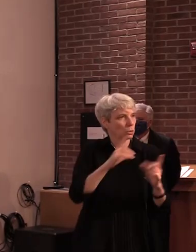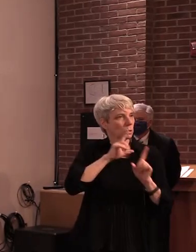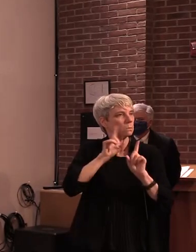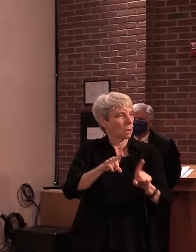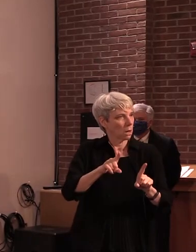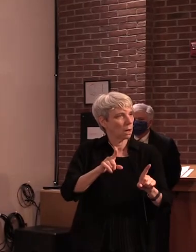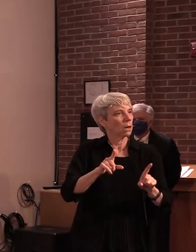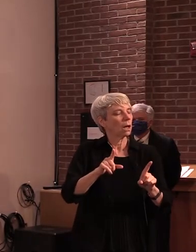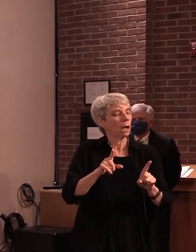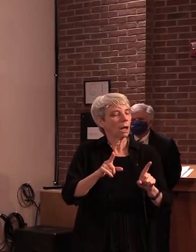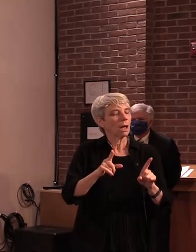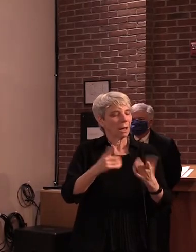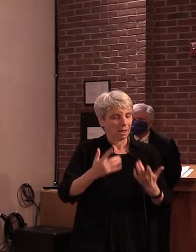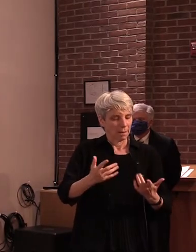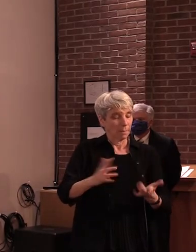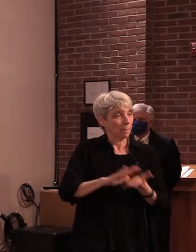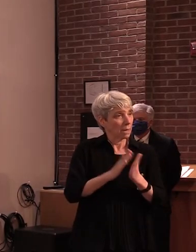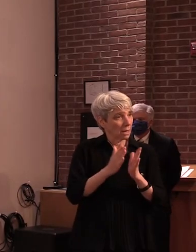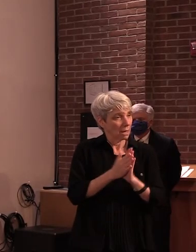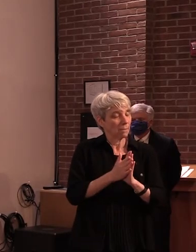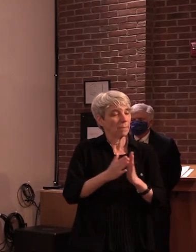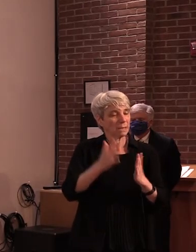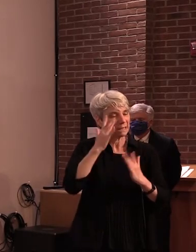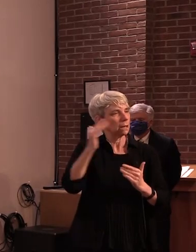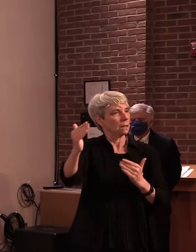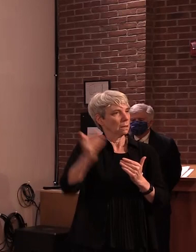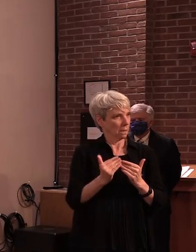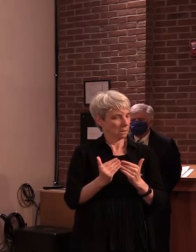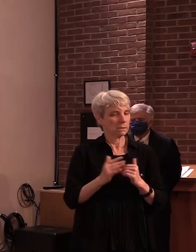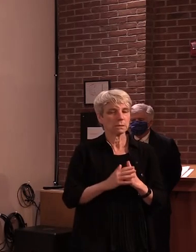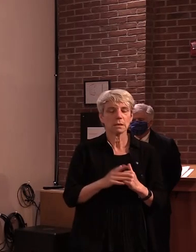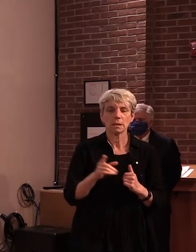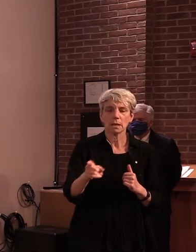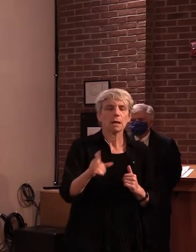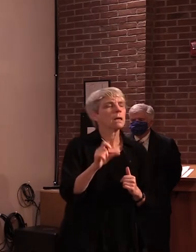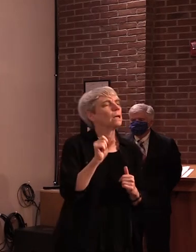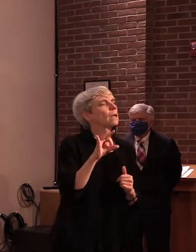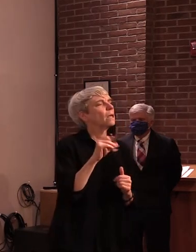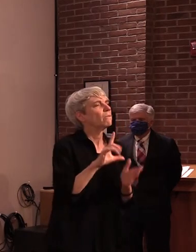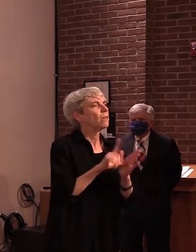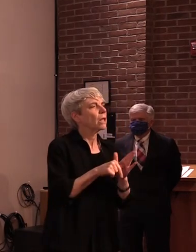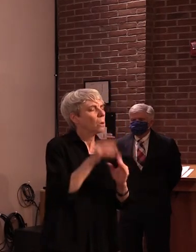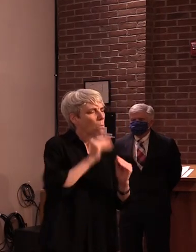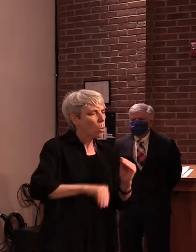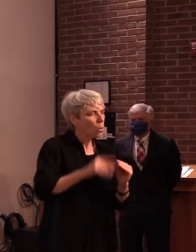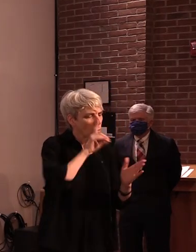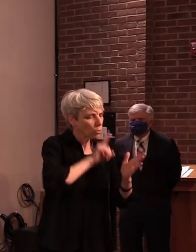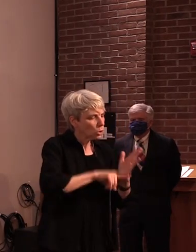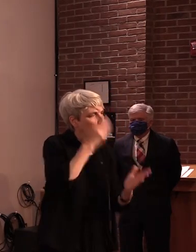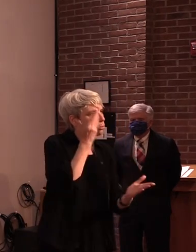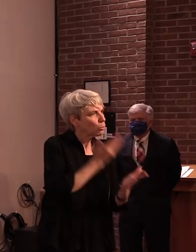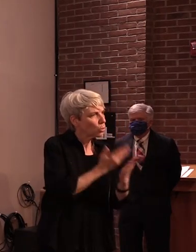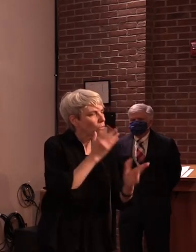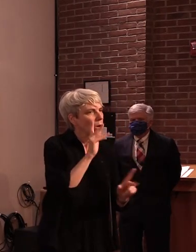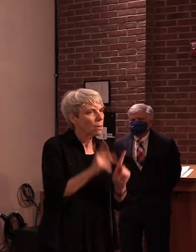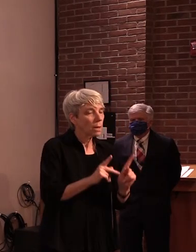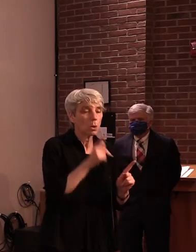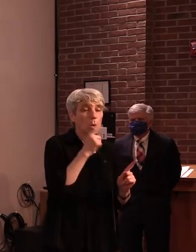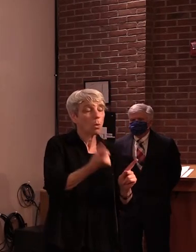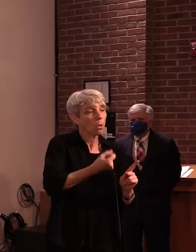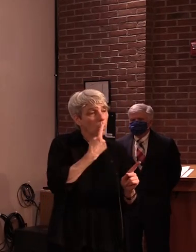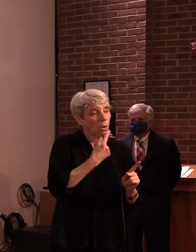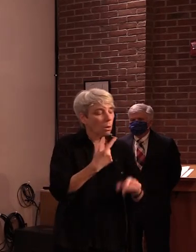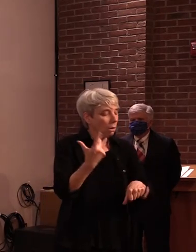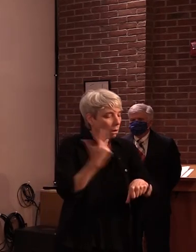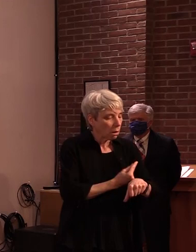may follow up, if there is more studies that continue to come out that show that some people are benefiting from the drug, would the